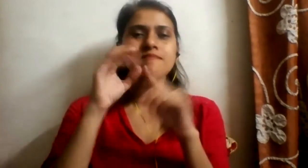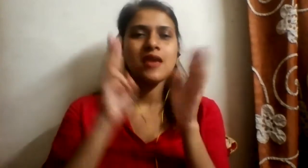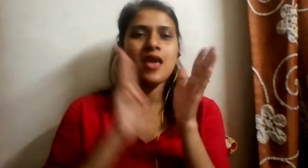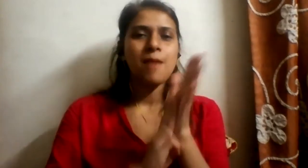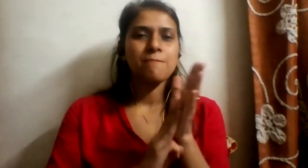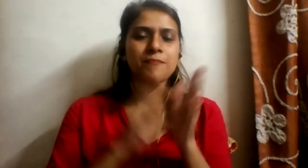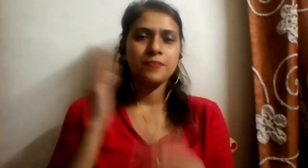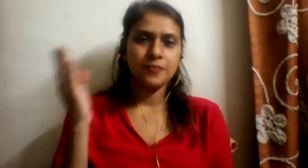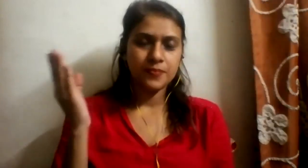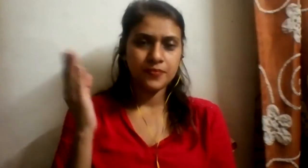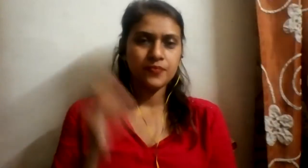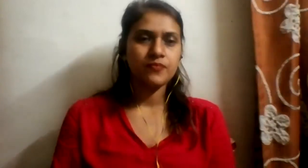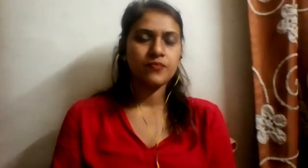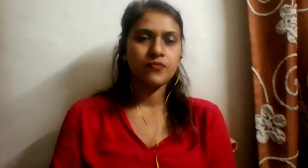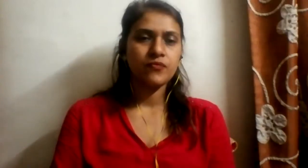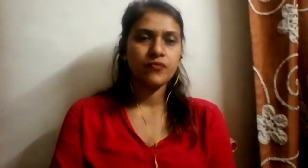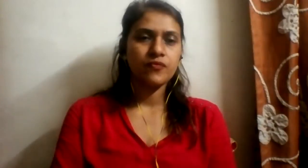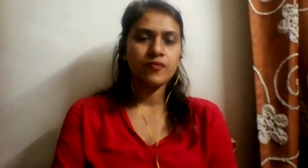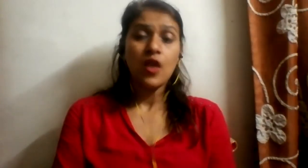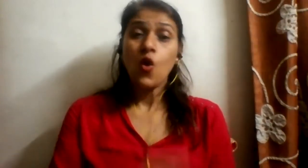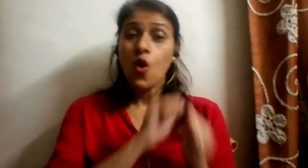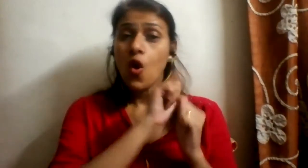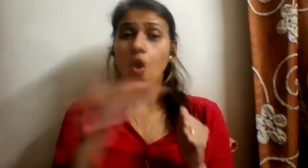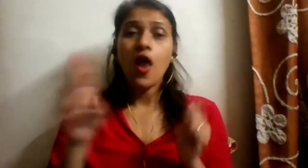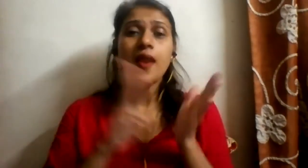How each ministry can ensure inclusion. So it cannot be